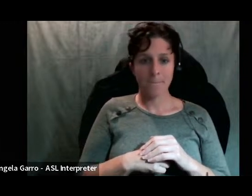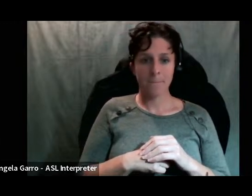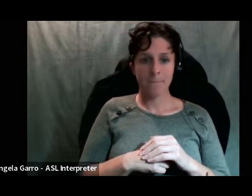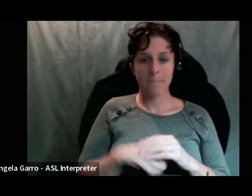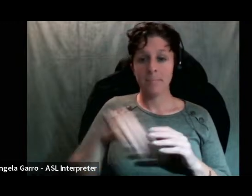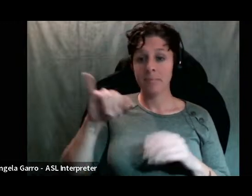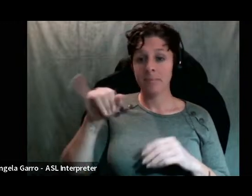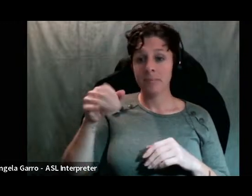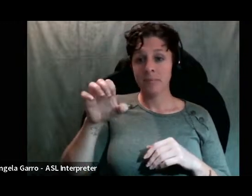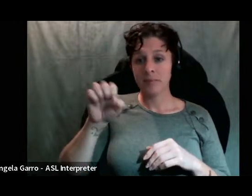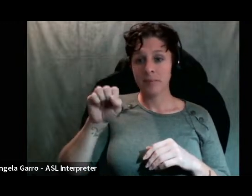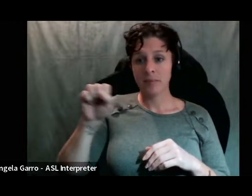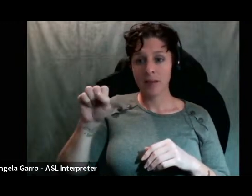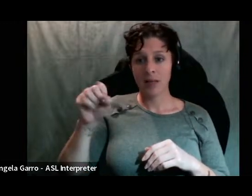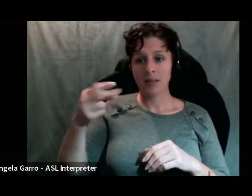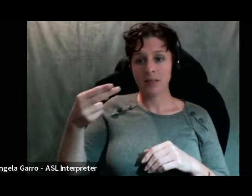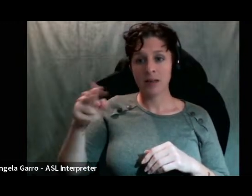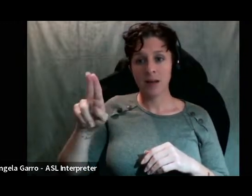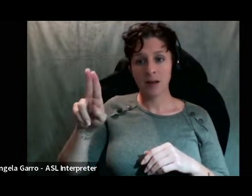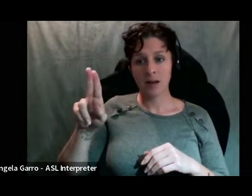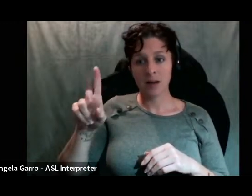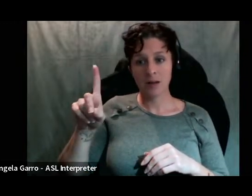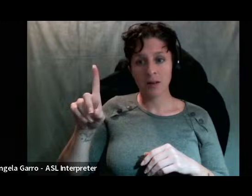Jess Hudson.